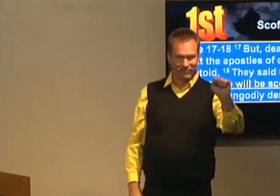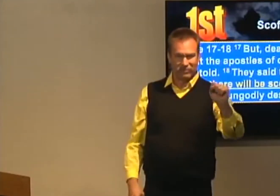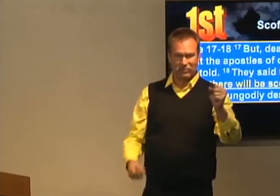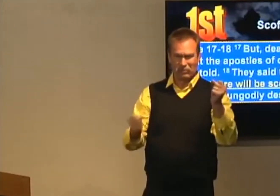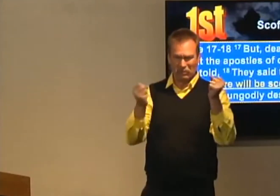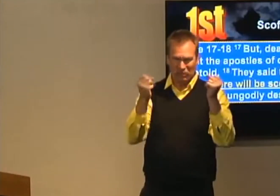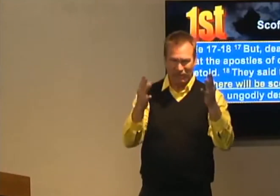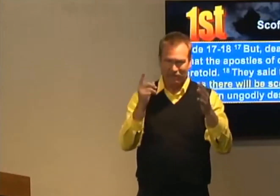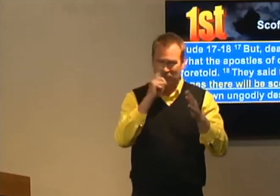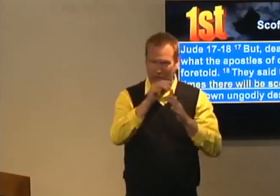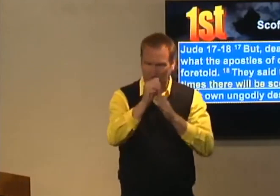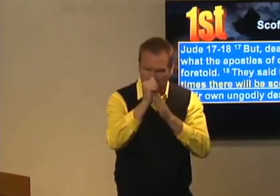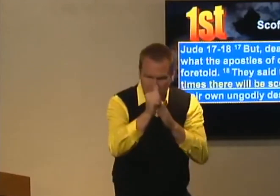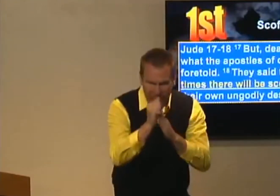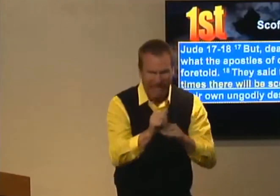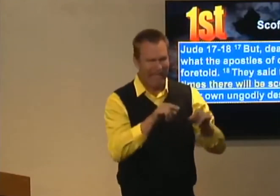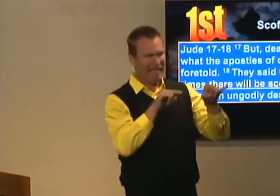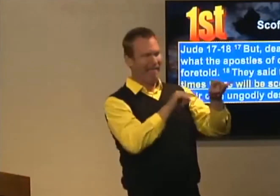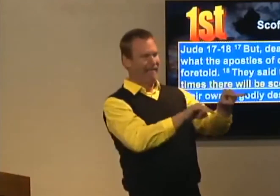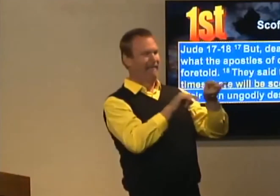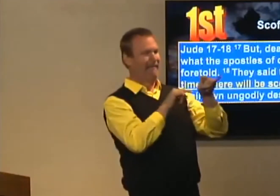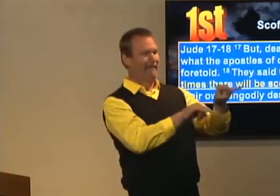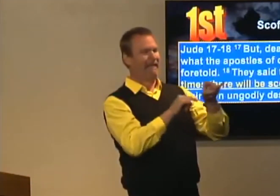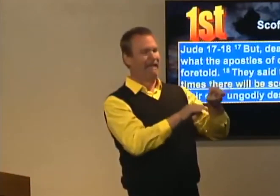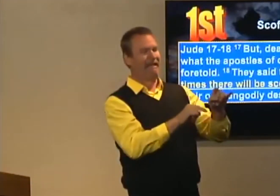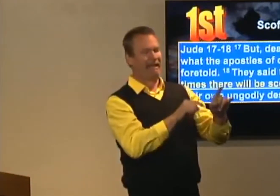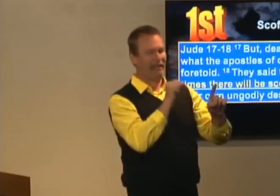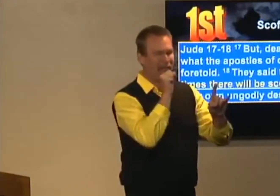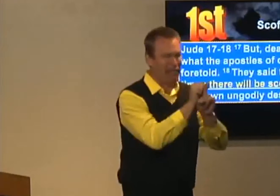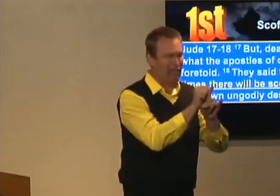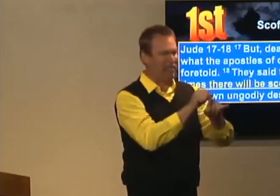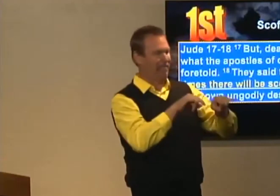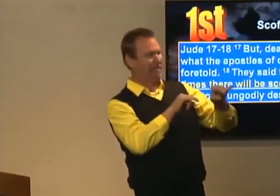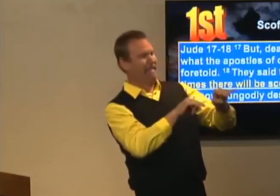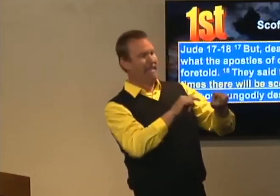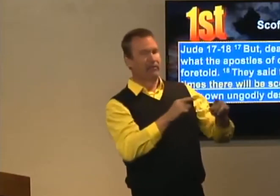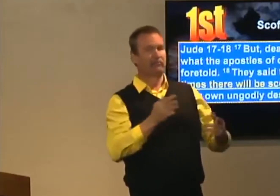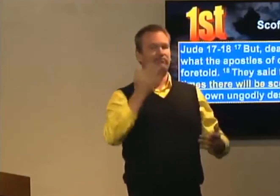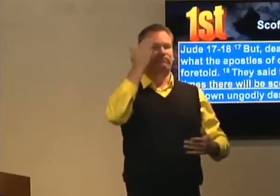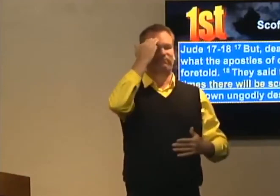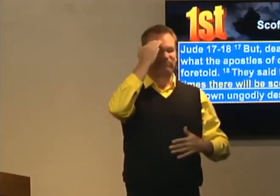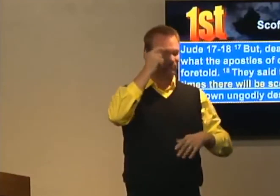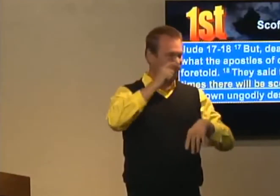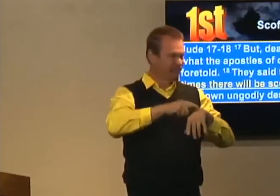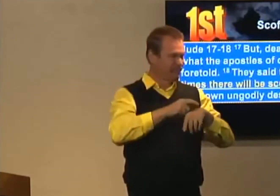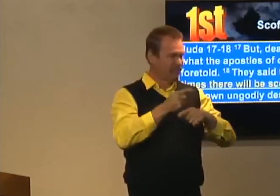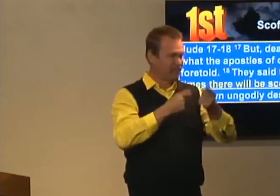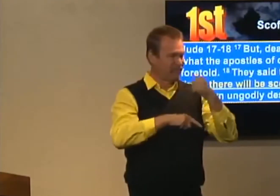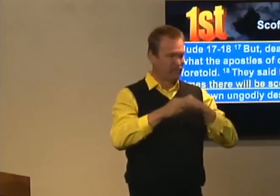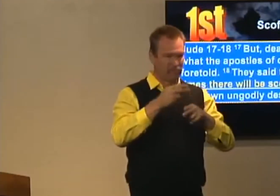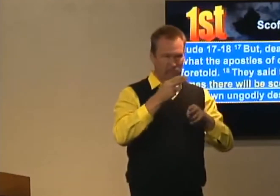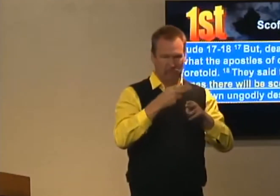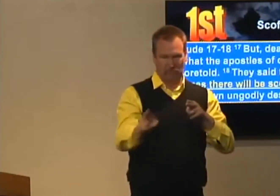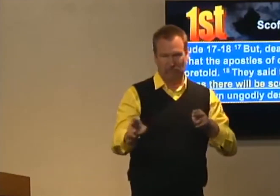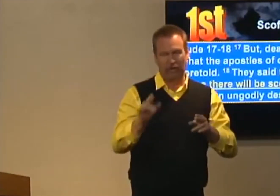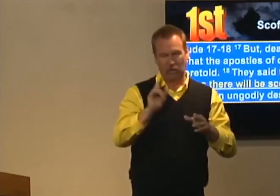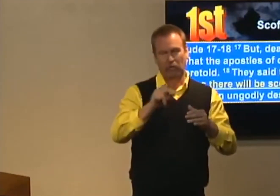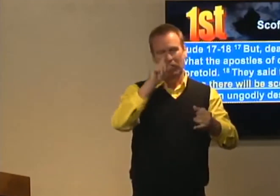We need to be on the lookout for scoffers, because there are many false leaders and many false teachers who scoff. the coming of